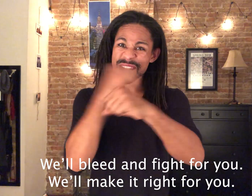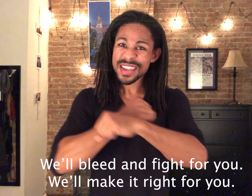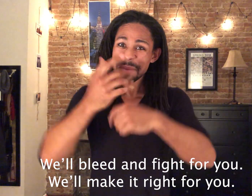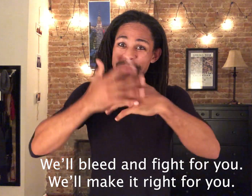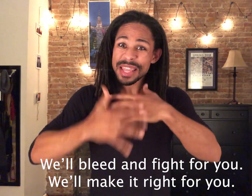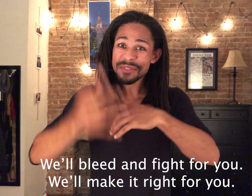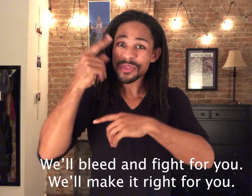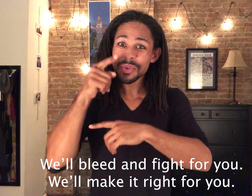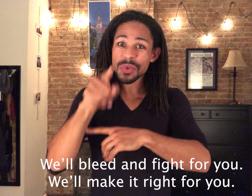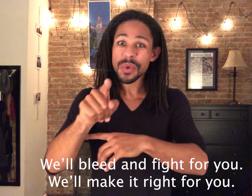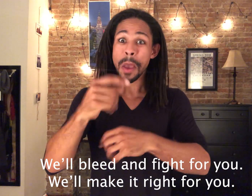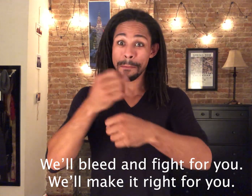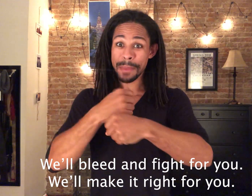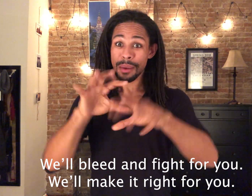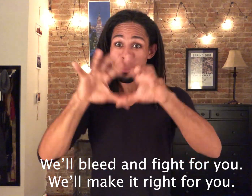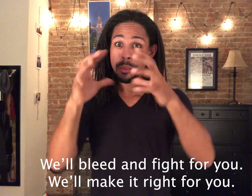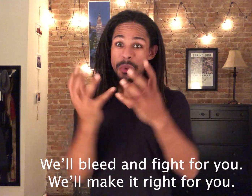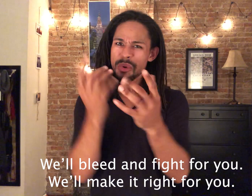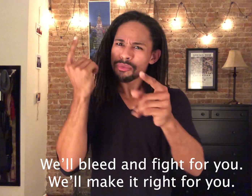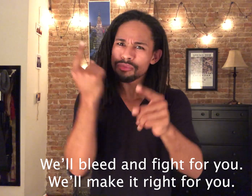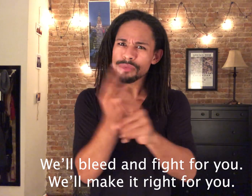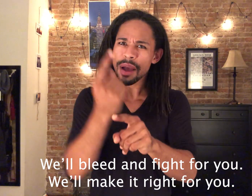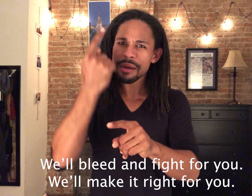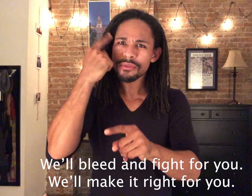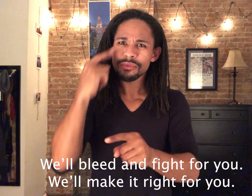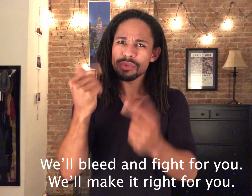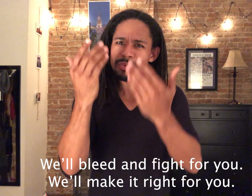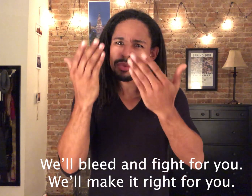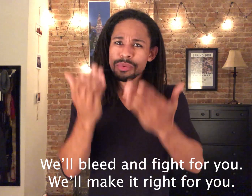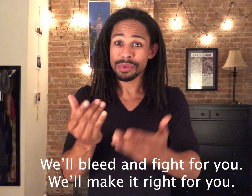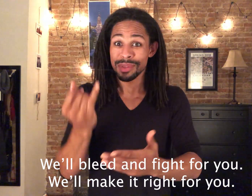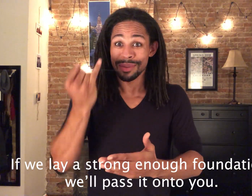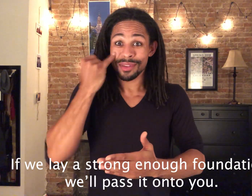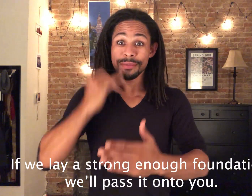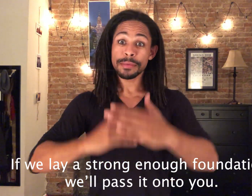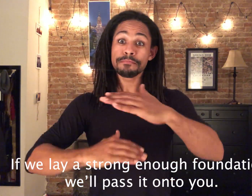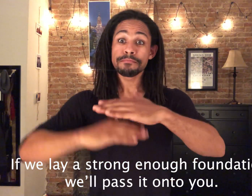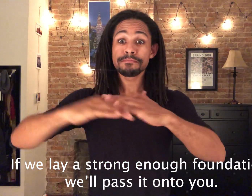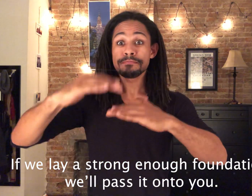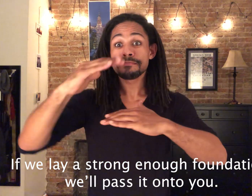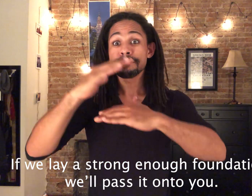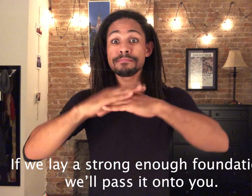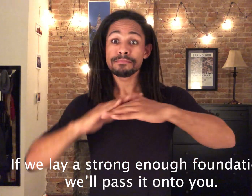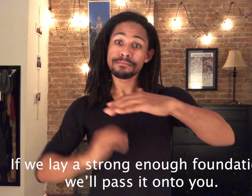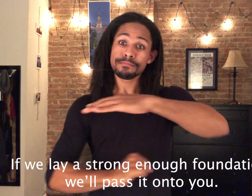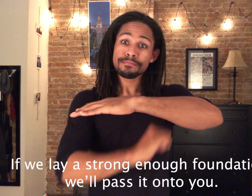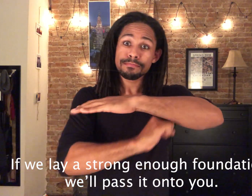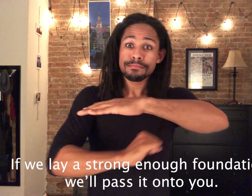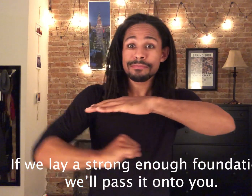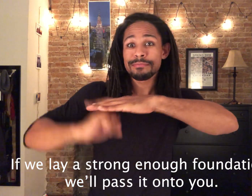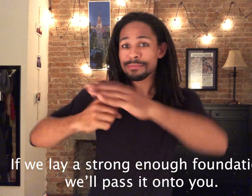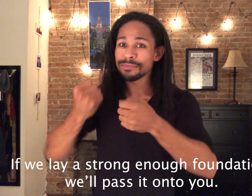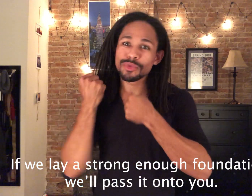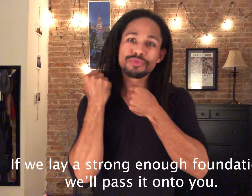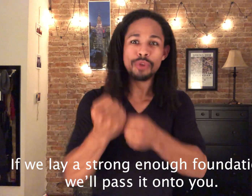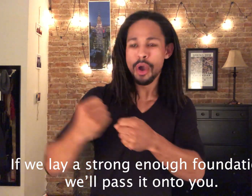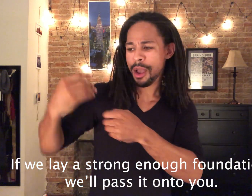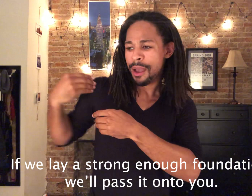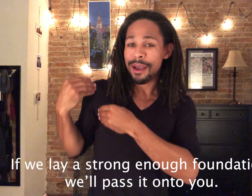We'll make it right for you If we lay a strong enough foundation We'll pass